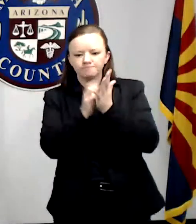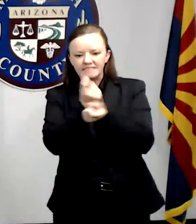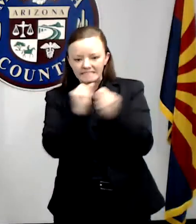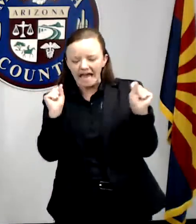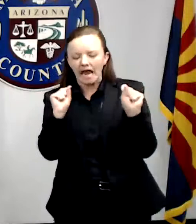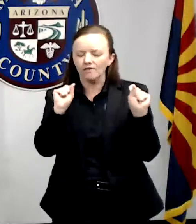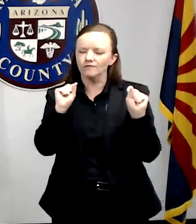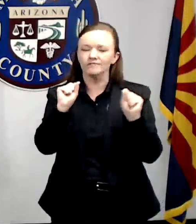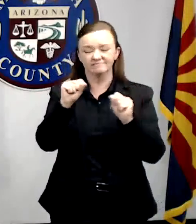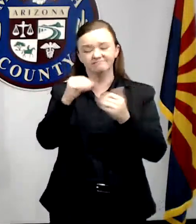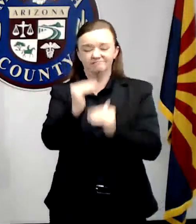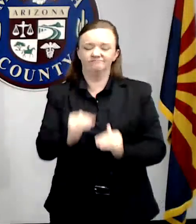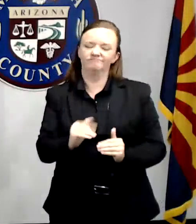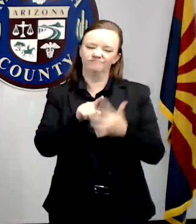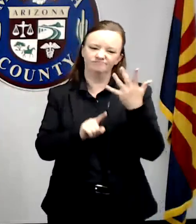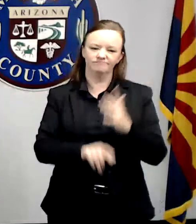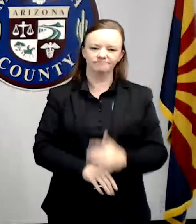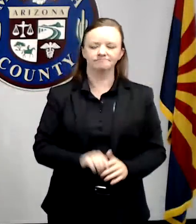these supplies.